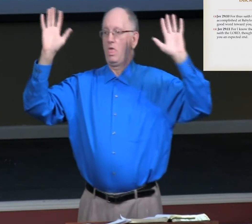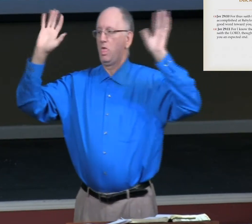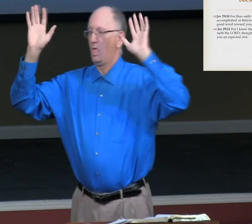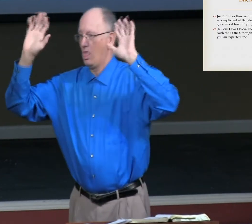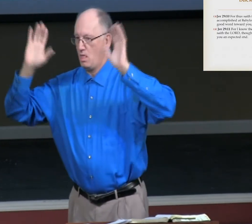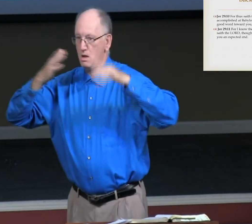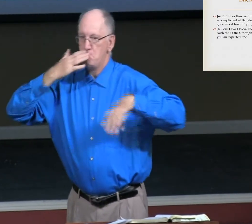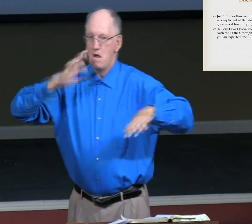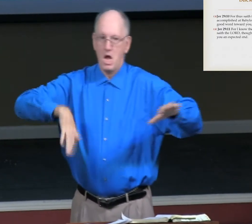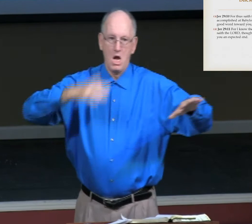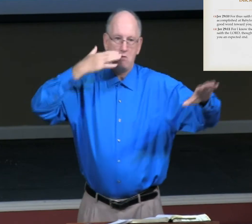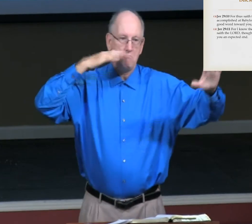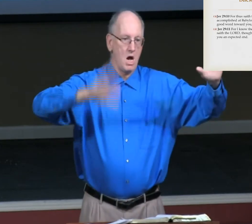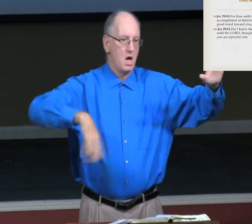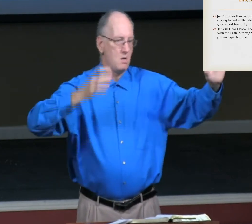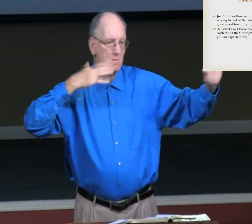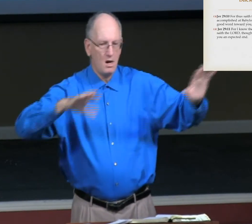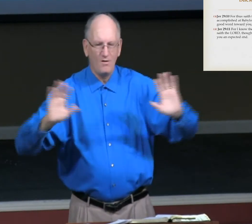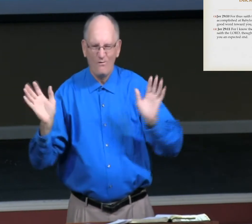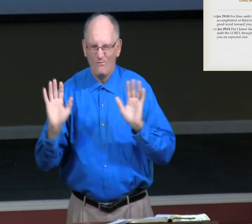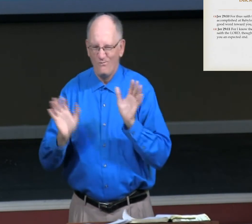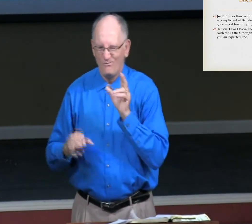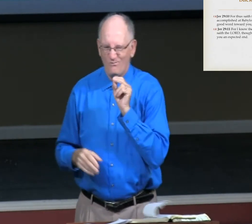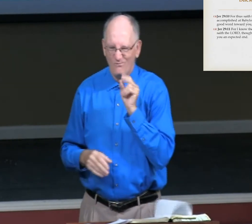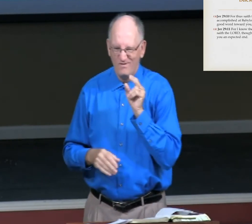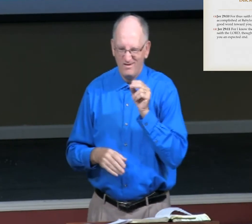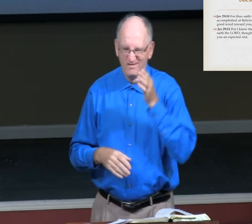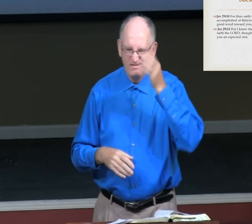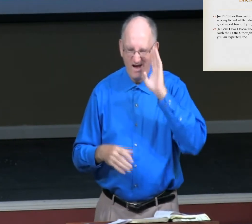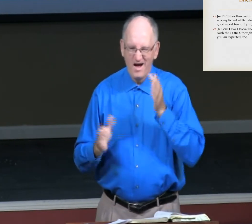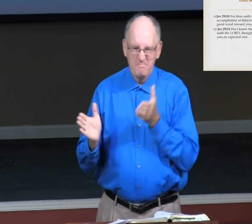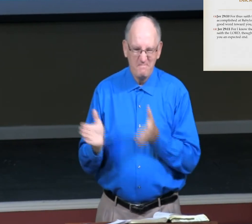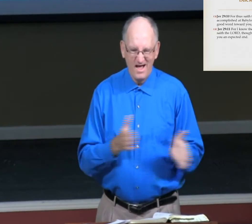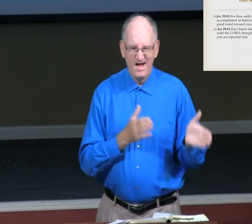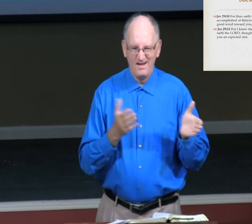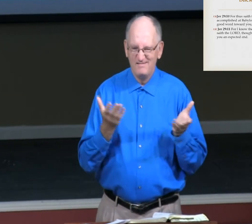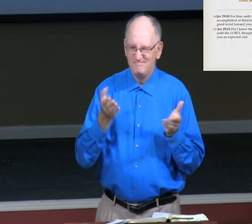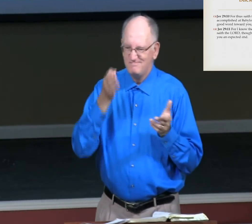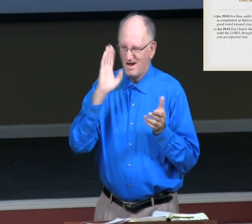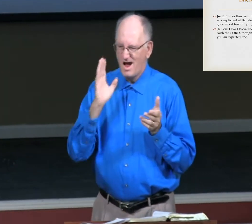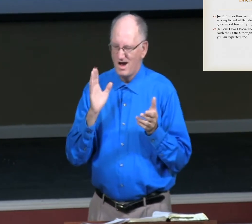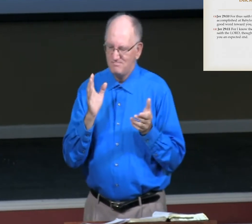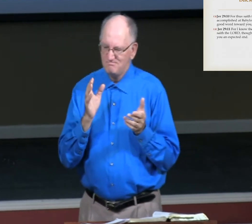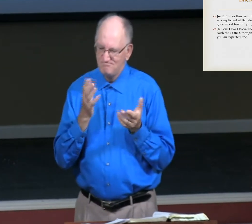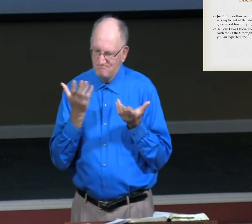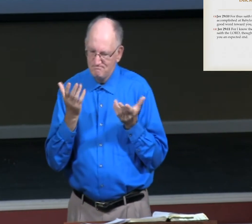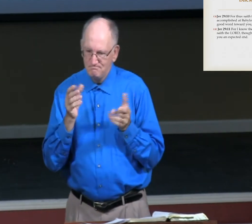COVID-19. People are panicking and say, oh, it's so bad. No, it's okay. God has a plan.